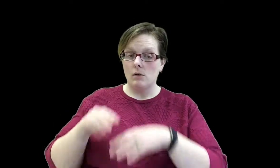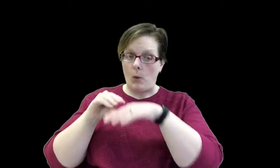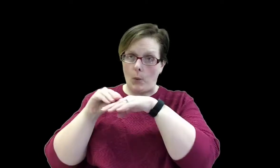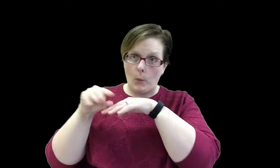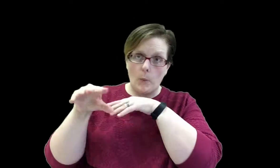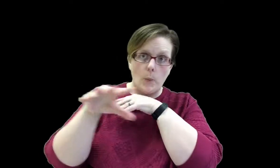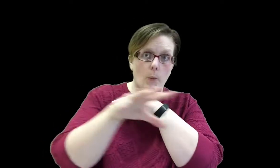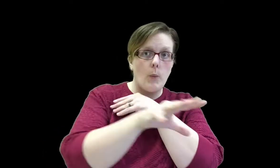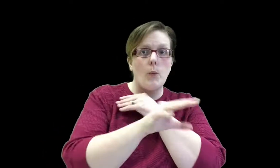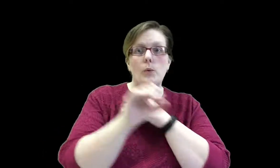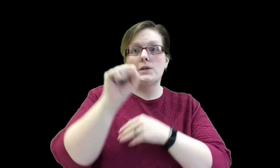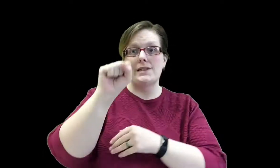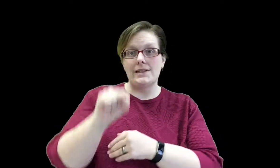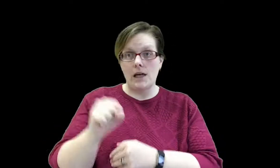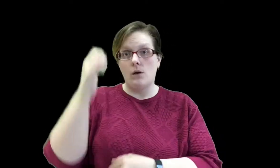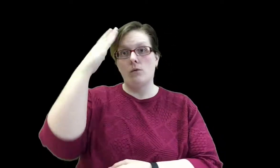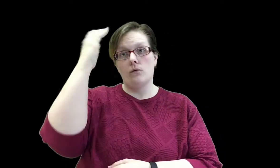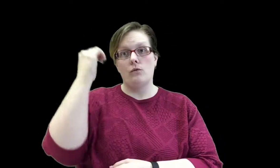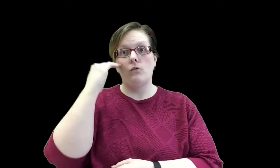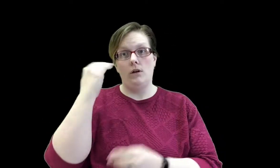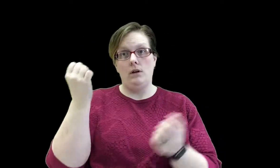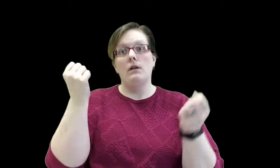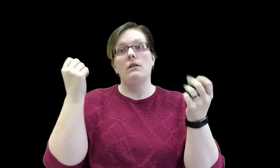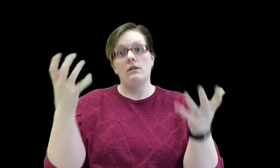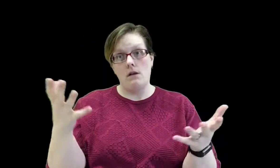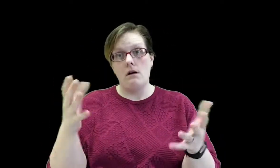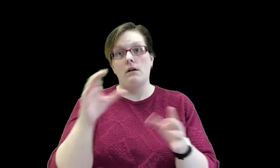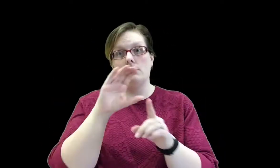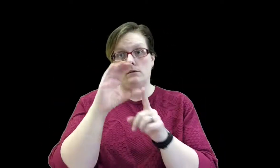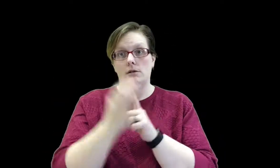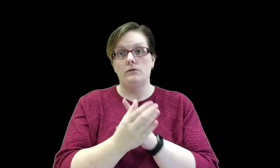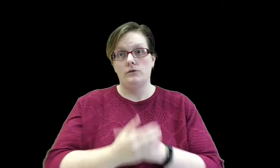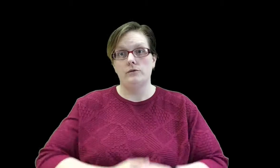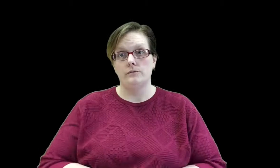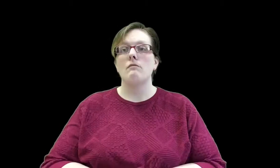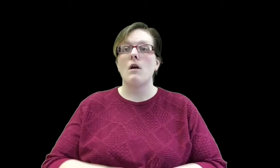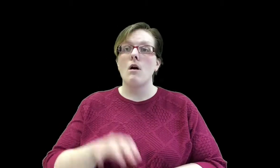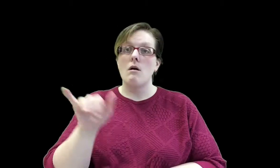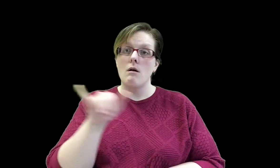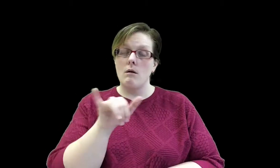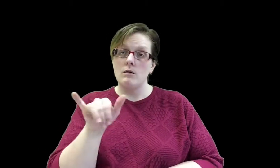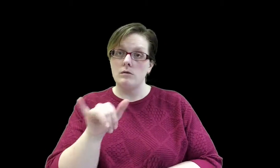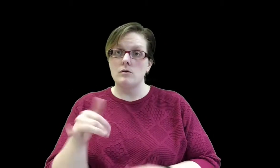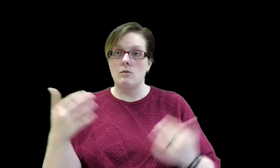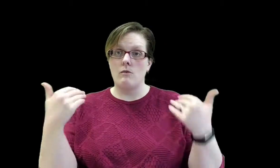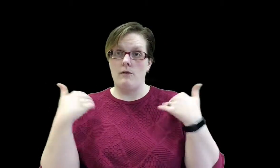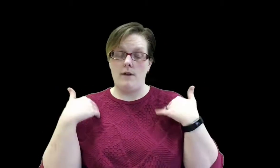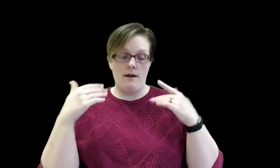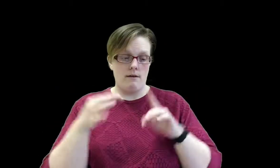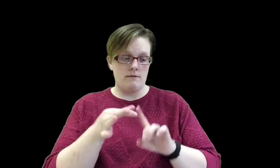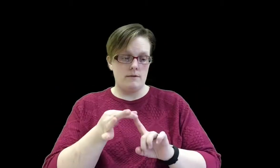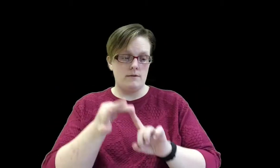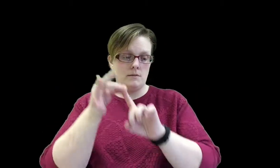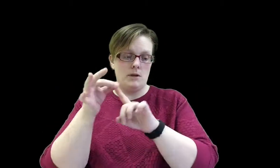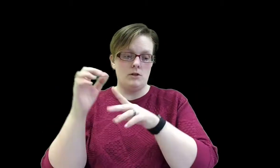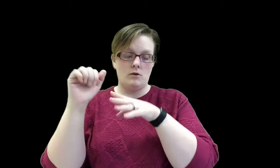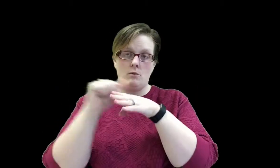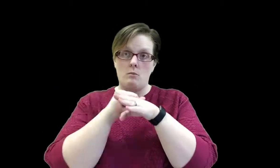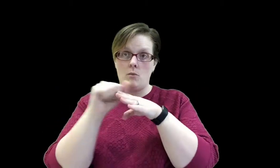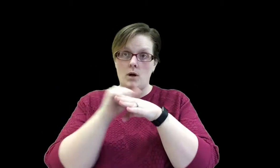China actually had a big influence over the Koreas as far as their culture. Also,